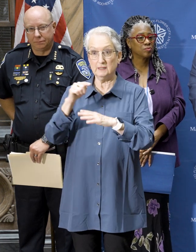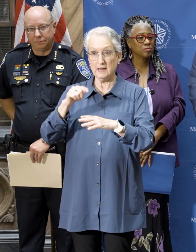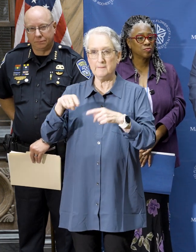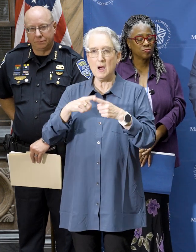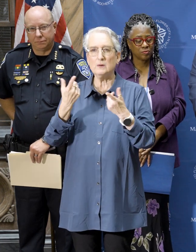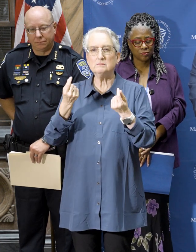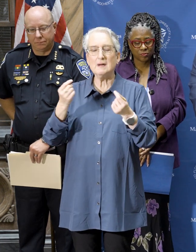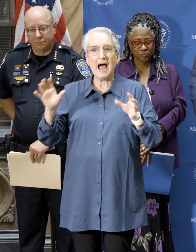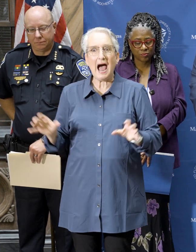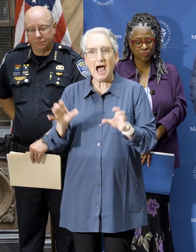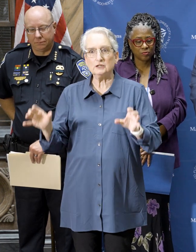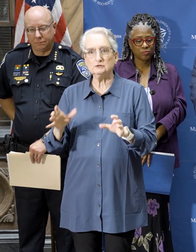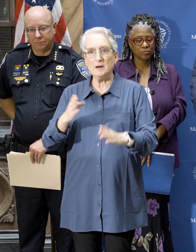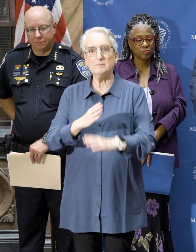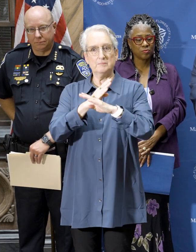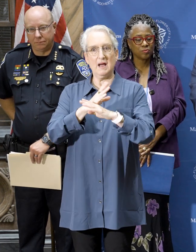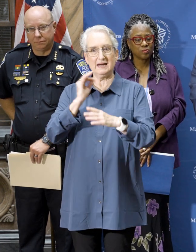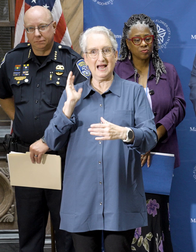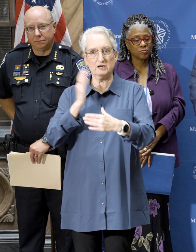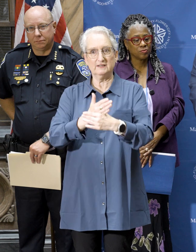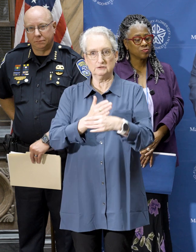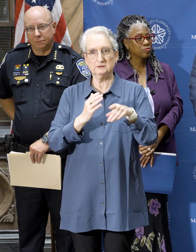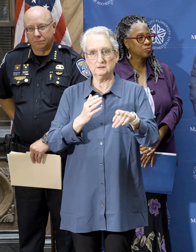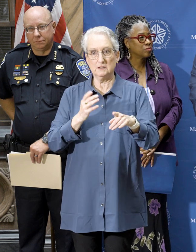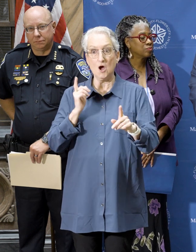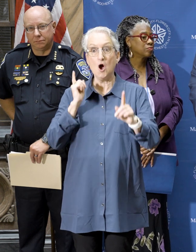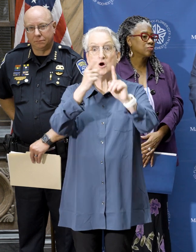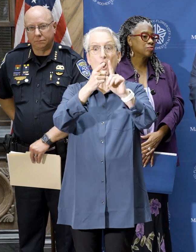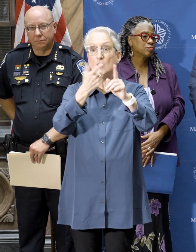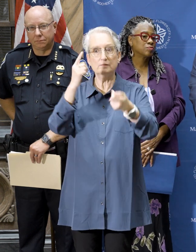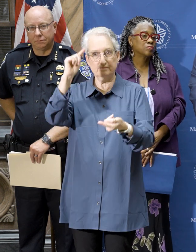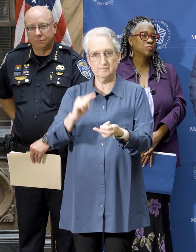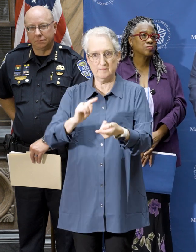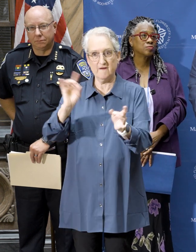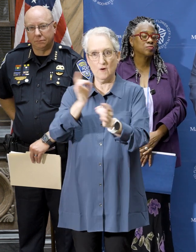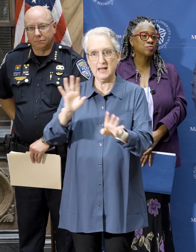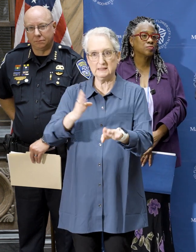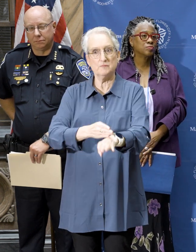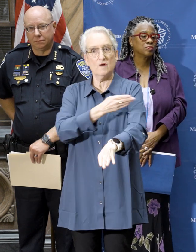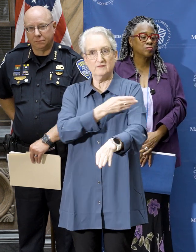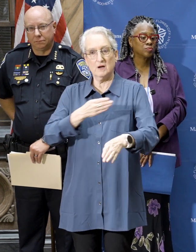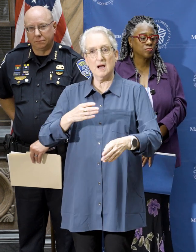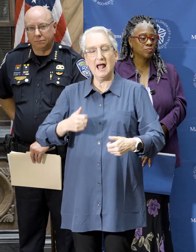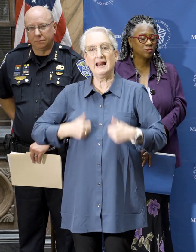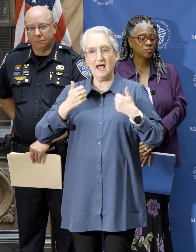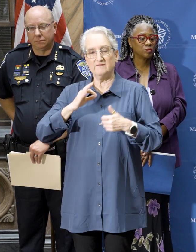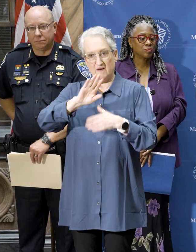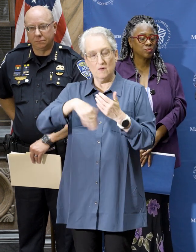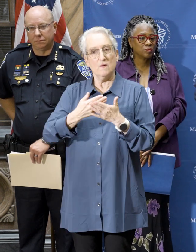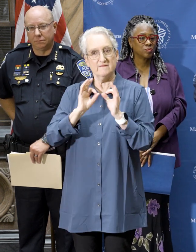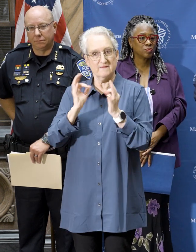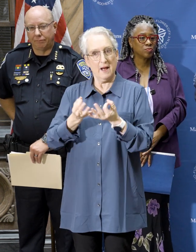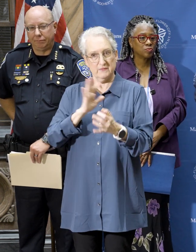prevention and intervention so that we can make a real difference in reducing violence and improving life for all Rochester families. This past summer, Pathways to